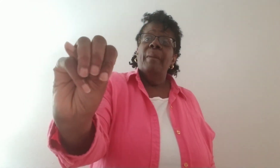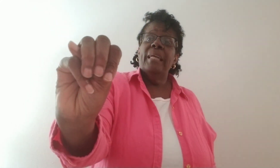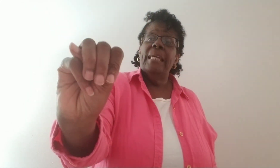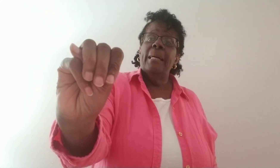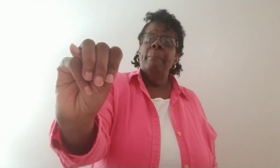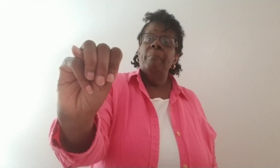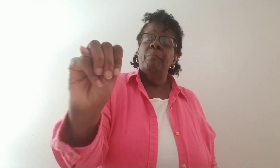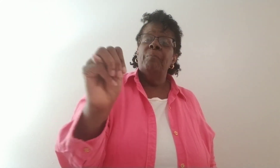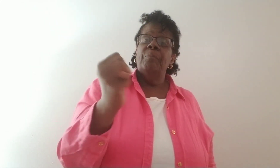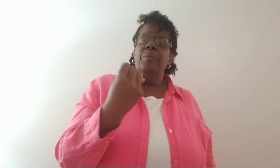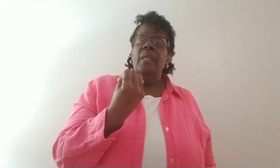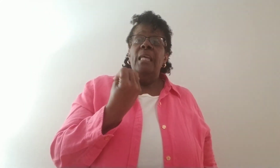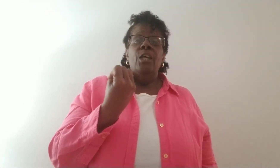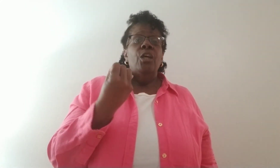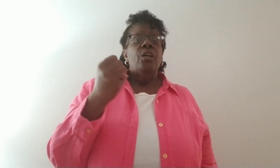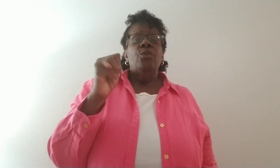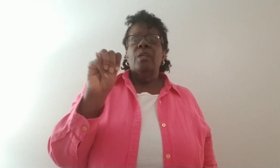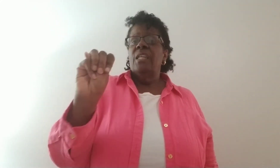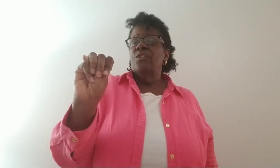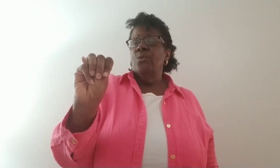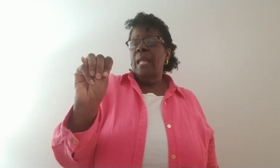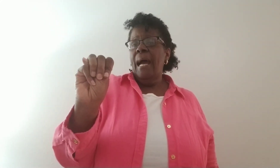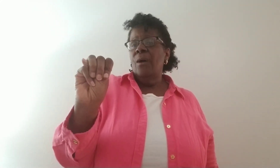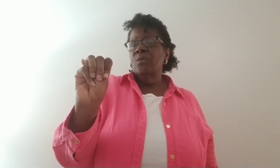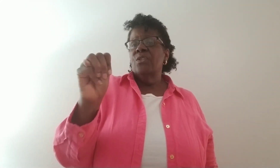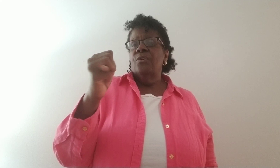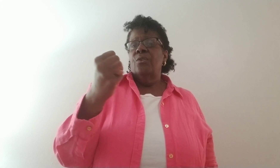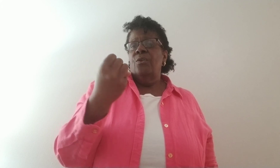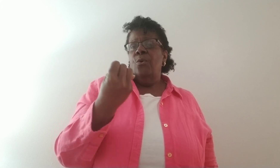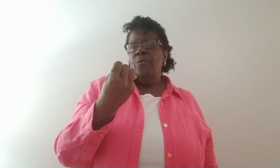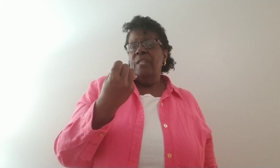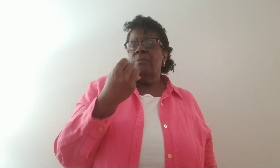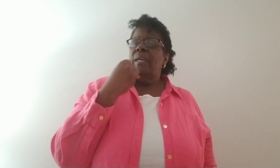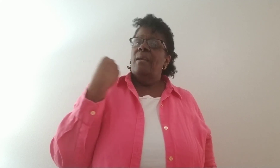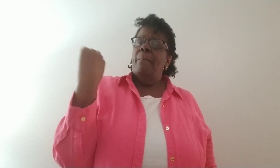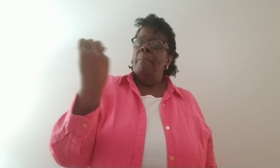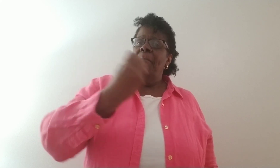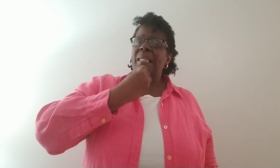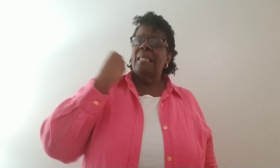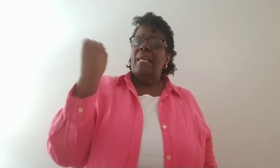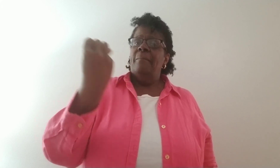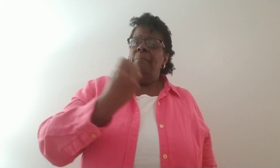an M. You can either do it out or this way, Monday.